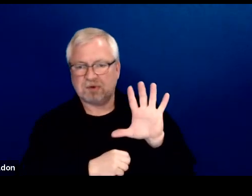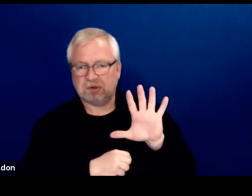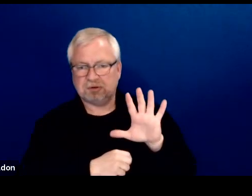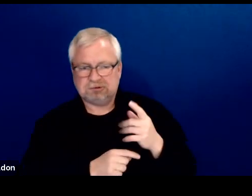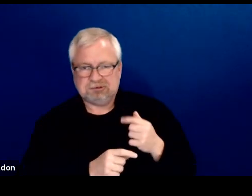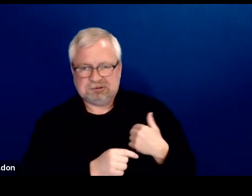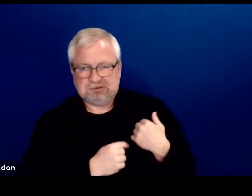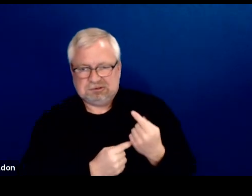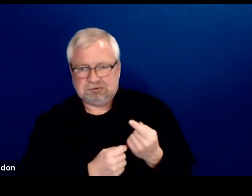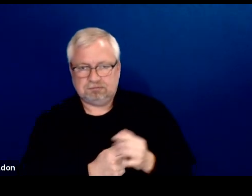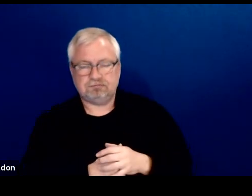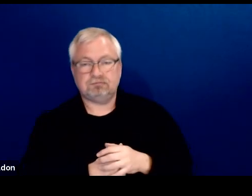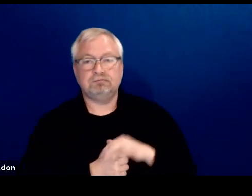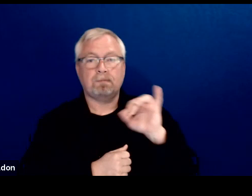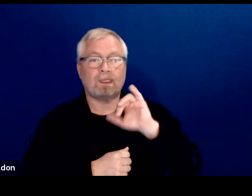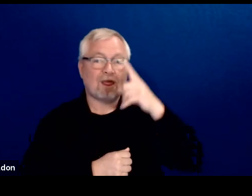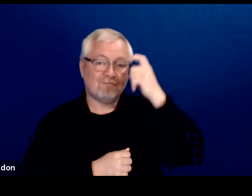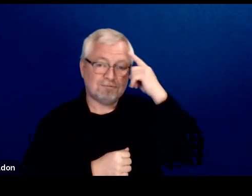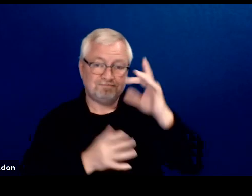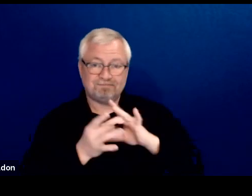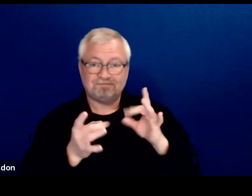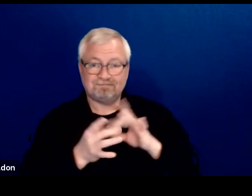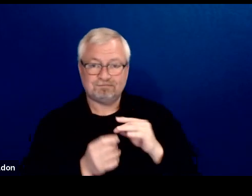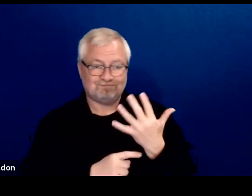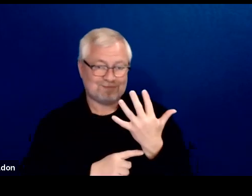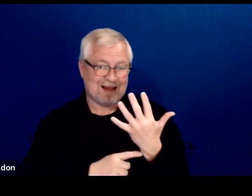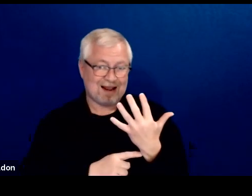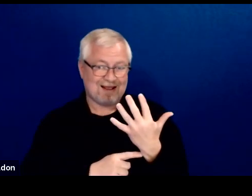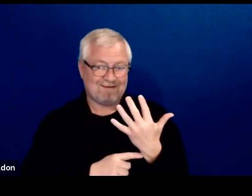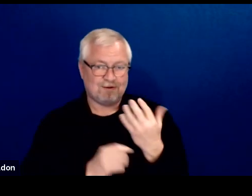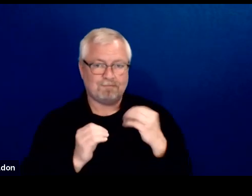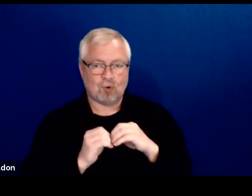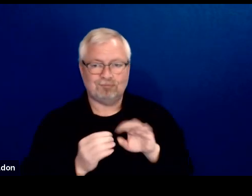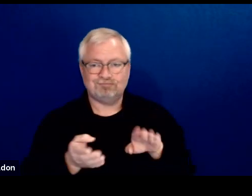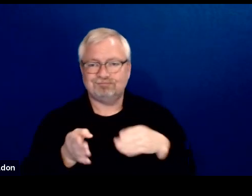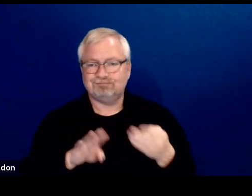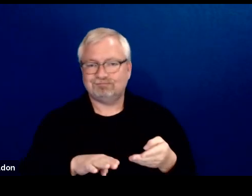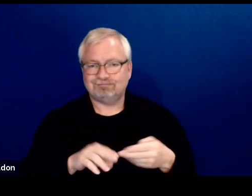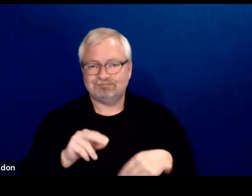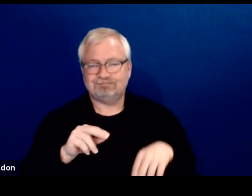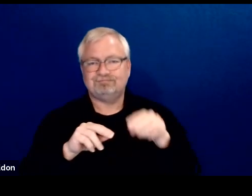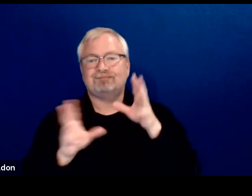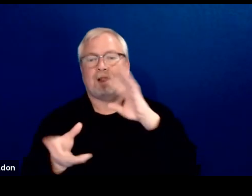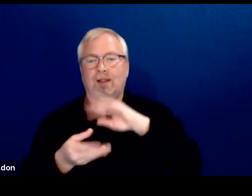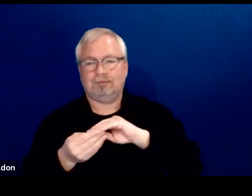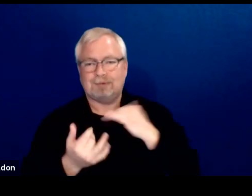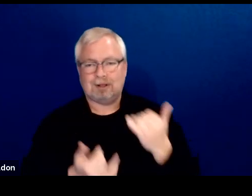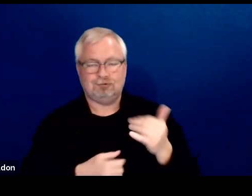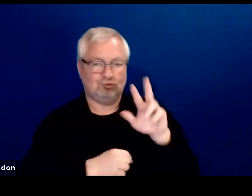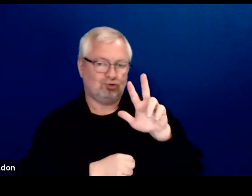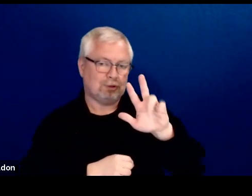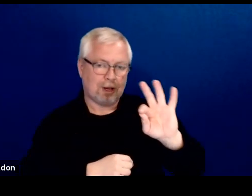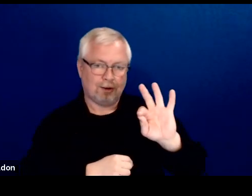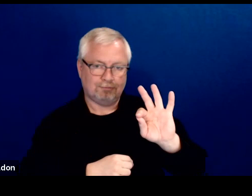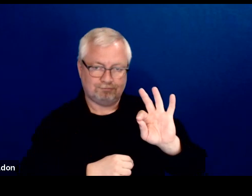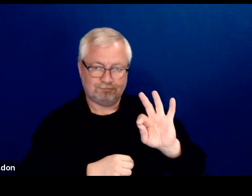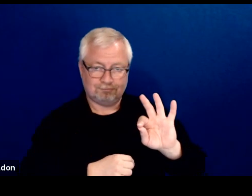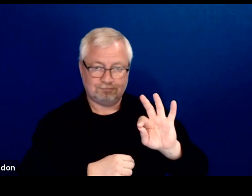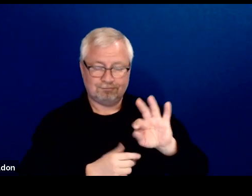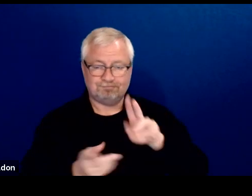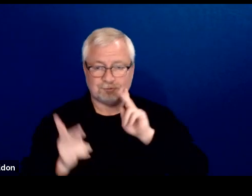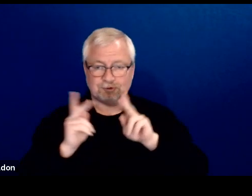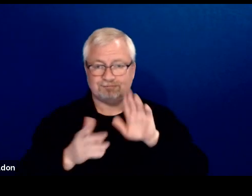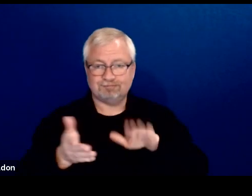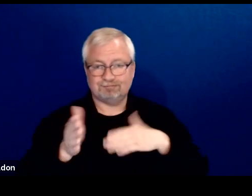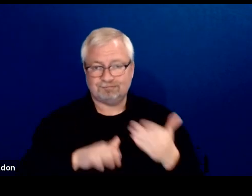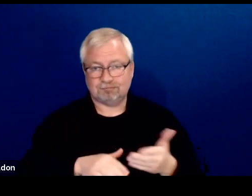of 39. 4 of those were elderly persons who had been residents of long-term care. The 5th was